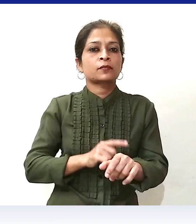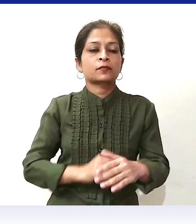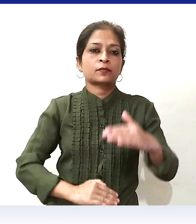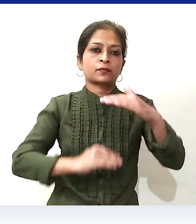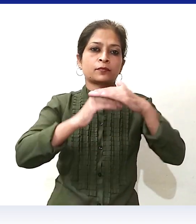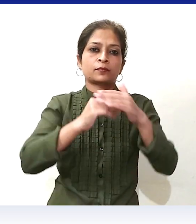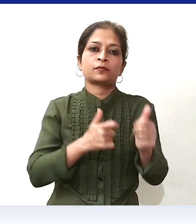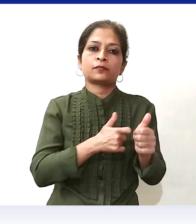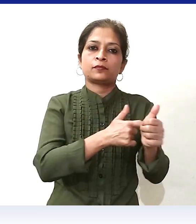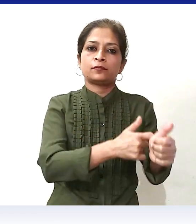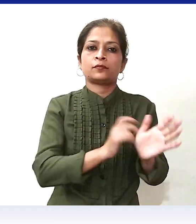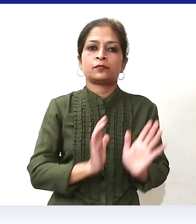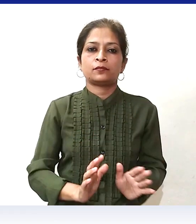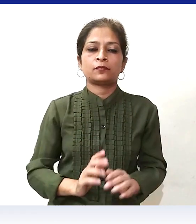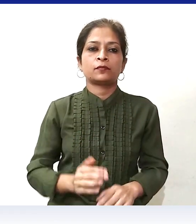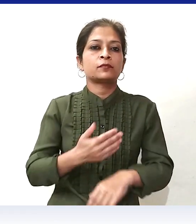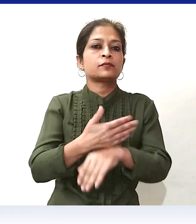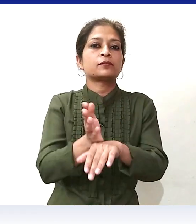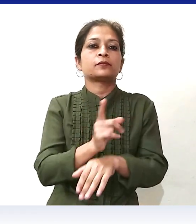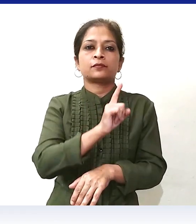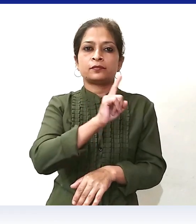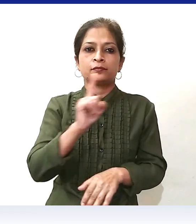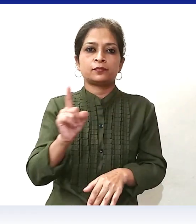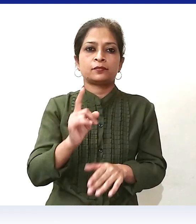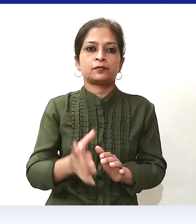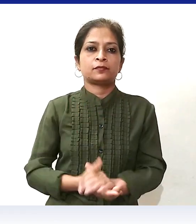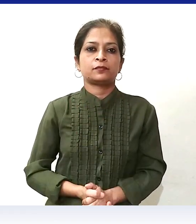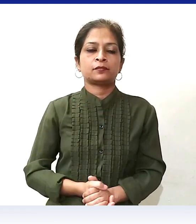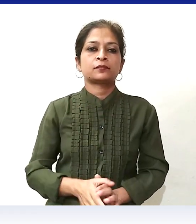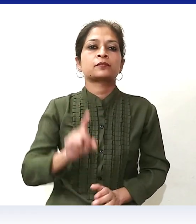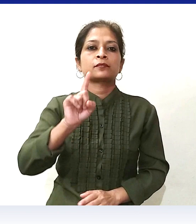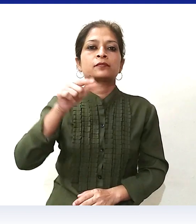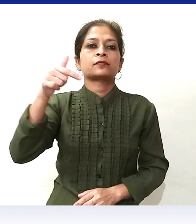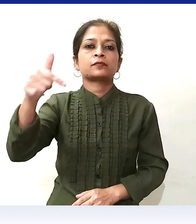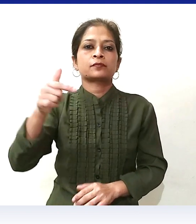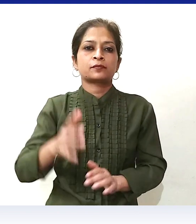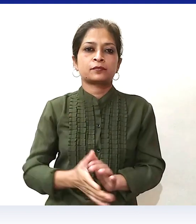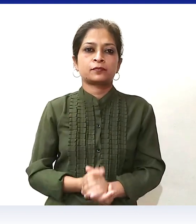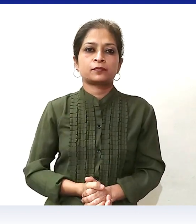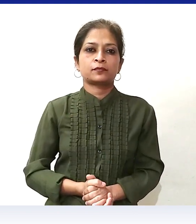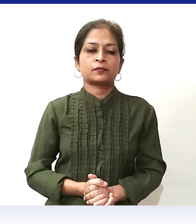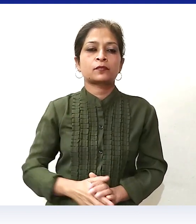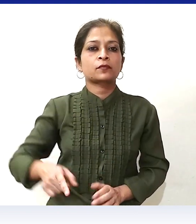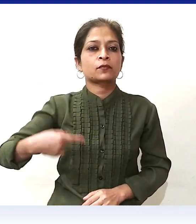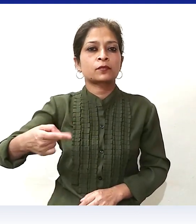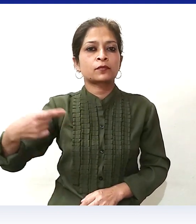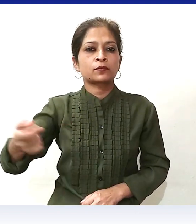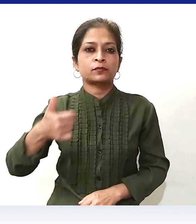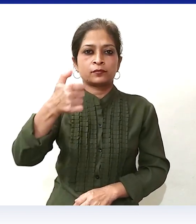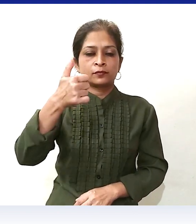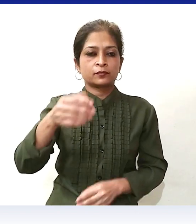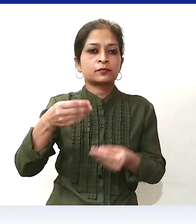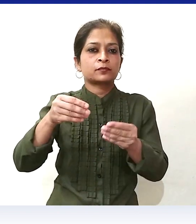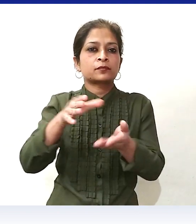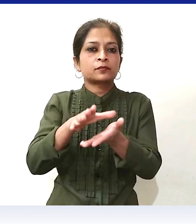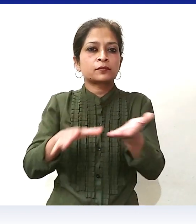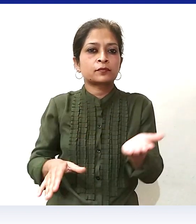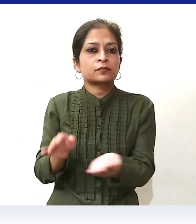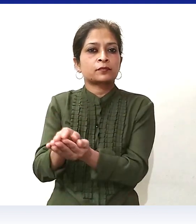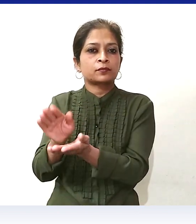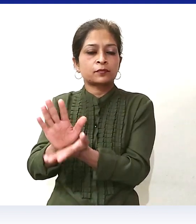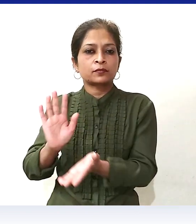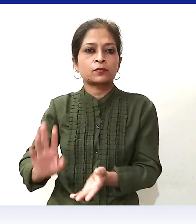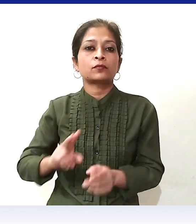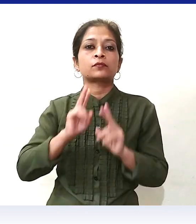the time limit do not exceed it number 17 always have a pen and paper handy